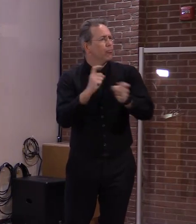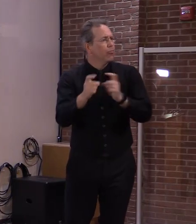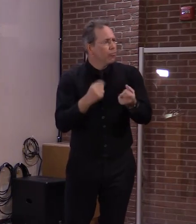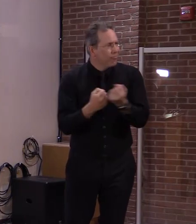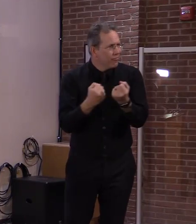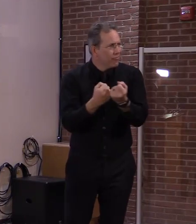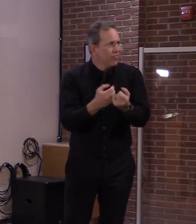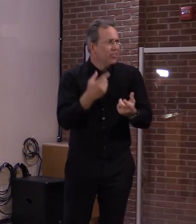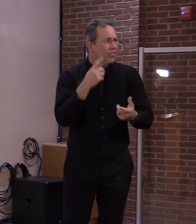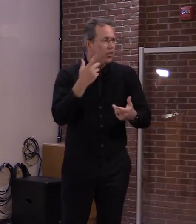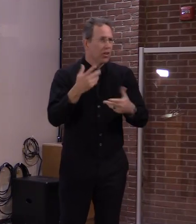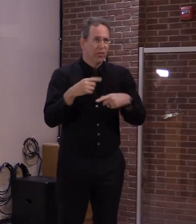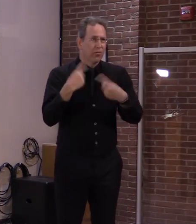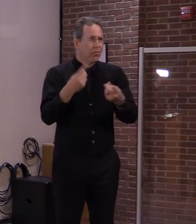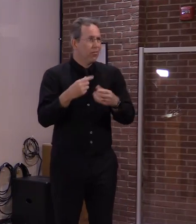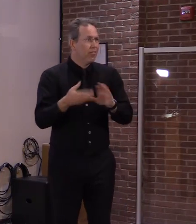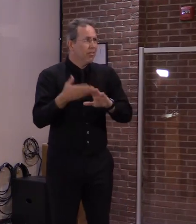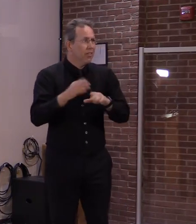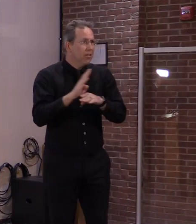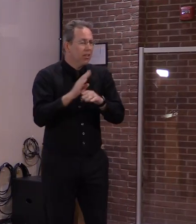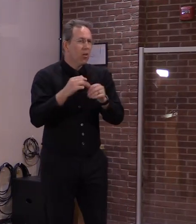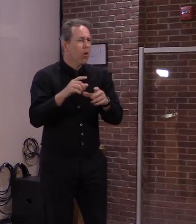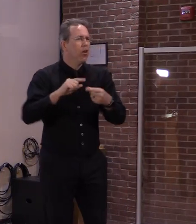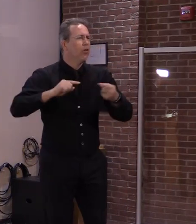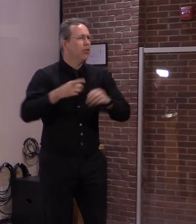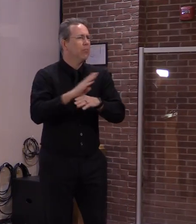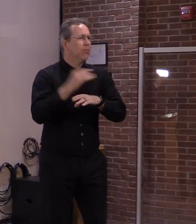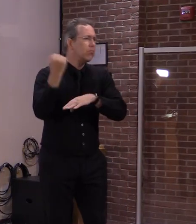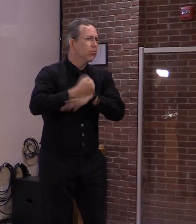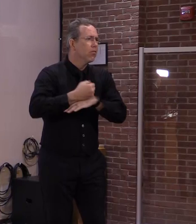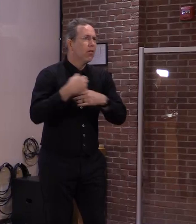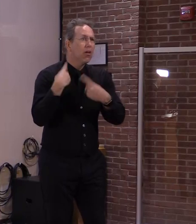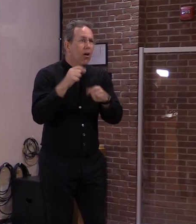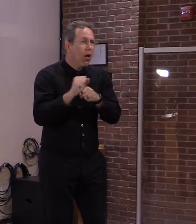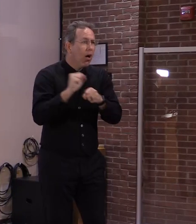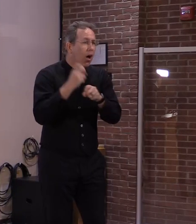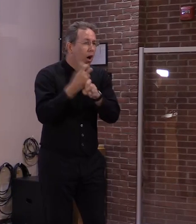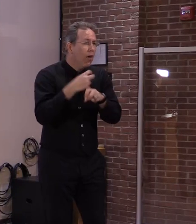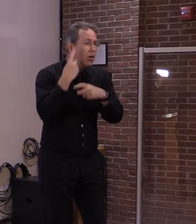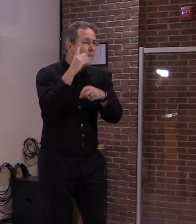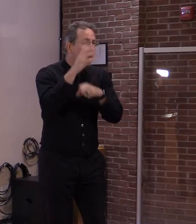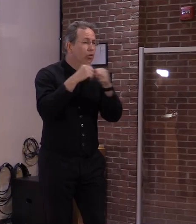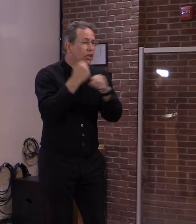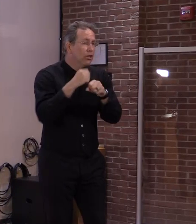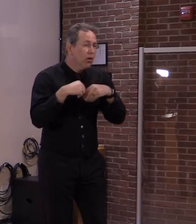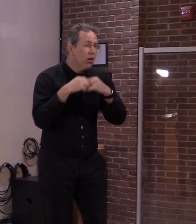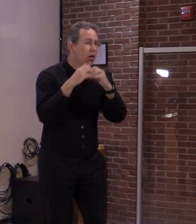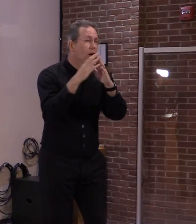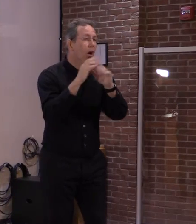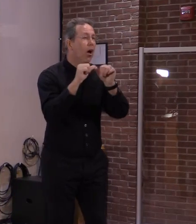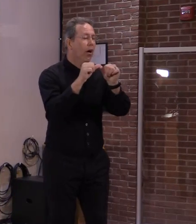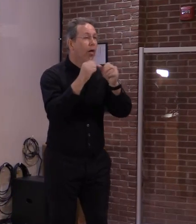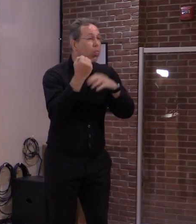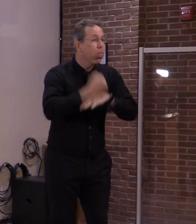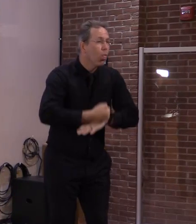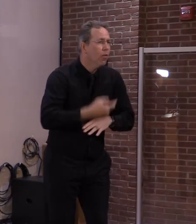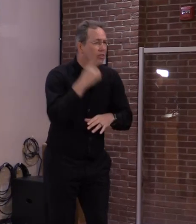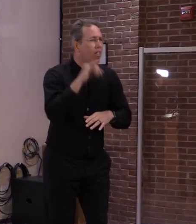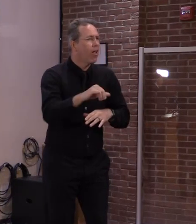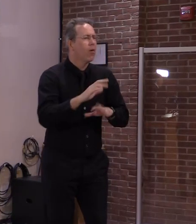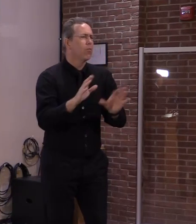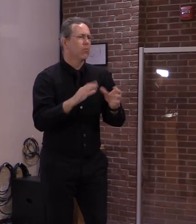pandemic. So they have the ability to clarify that, and I, again, look forward to them doing that.